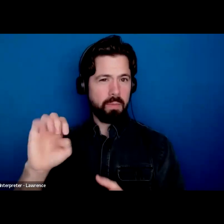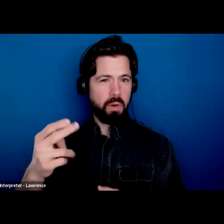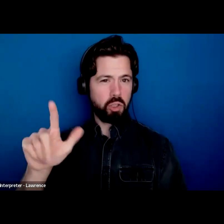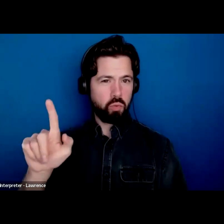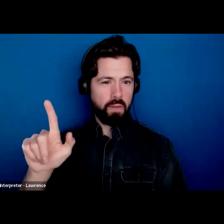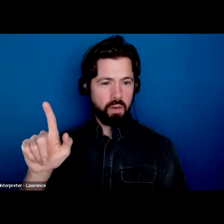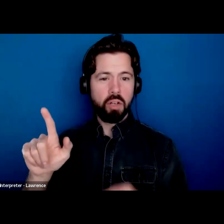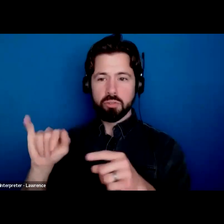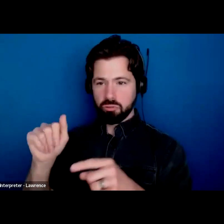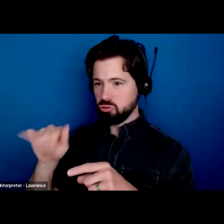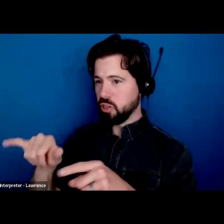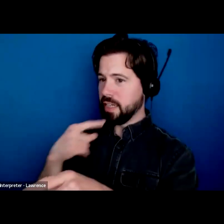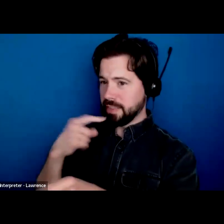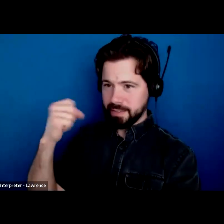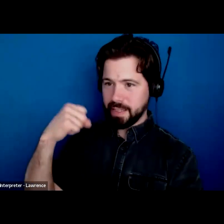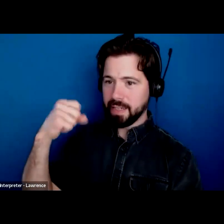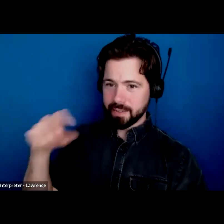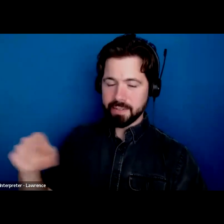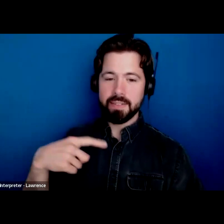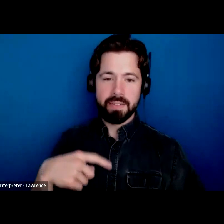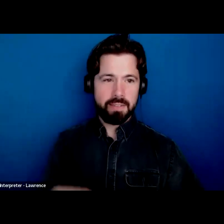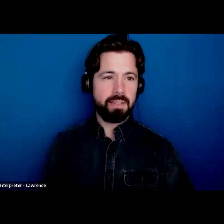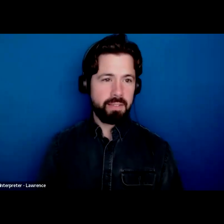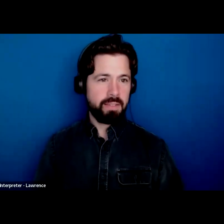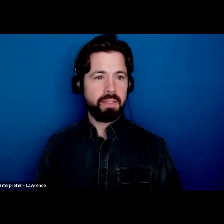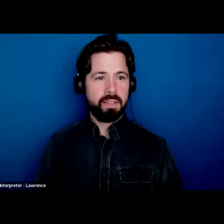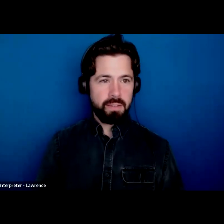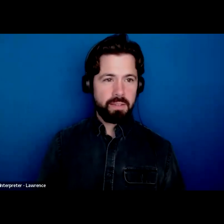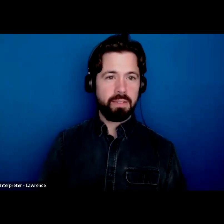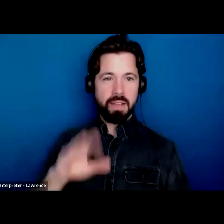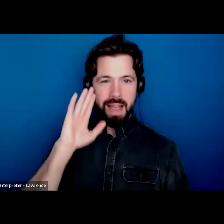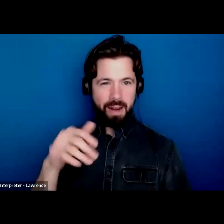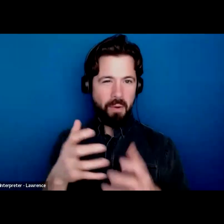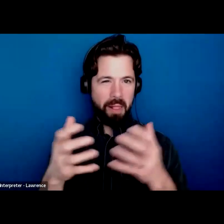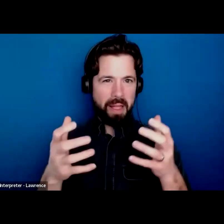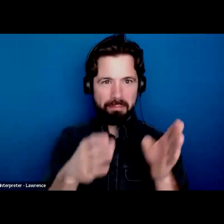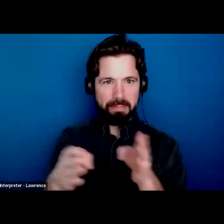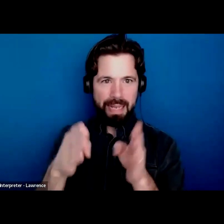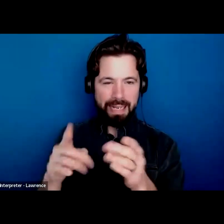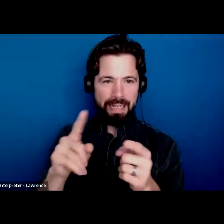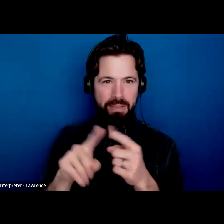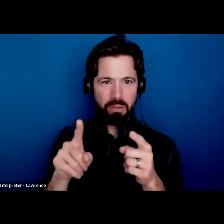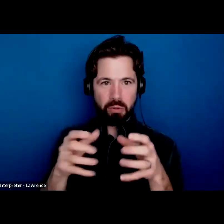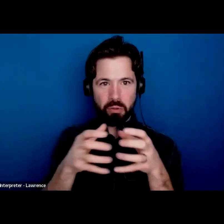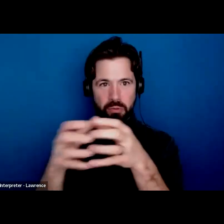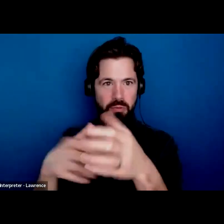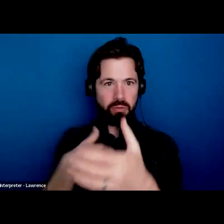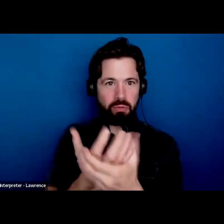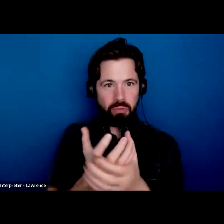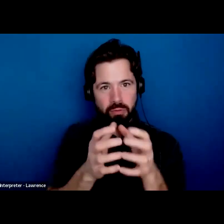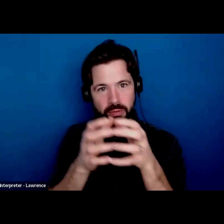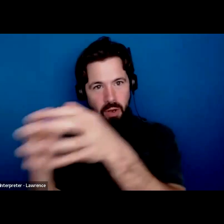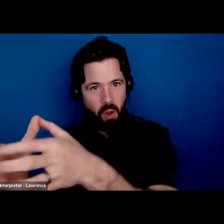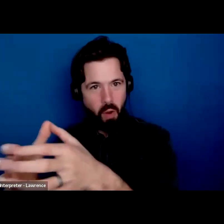shaking his head, yep. And Steph has to arrange quite a bit of logistics to get folks there. I know I've been down there with On My Own as well with